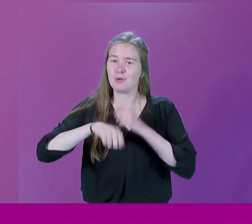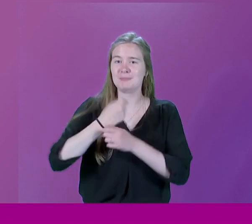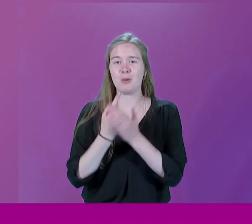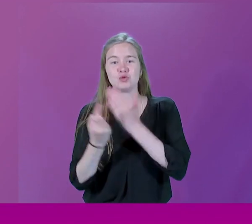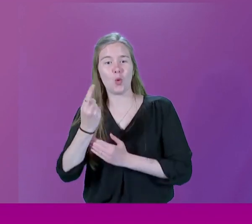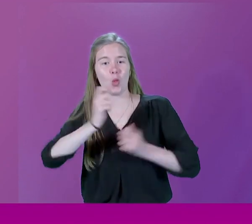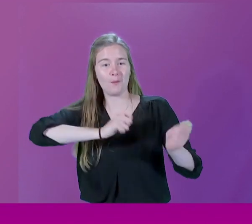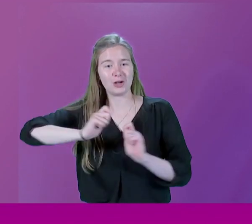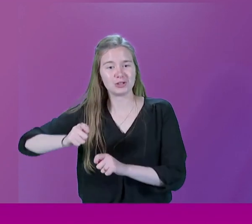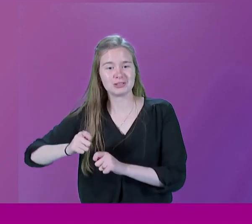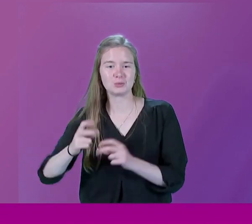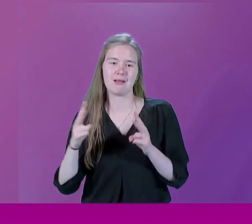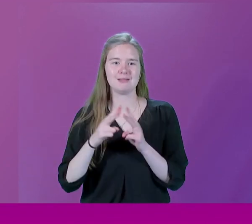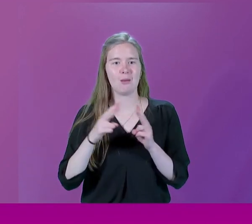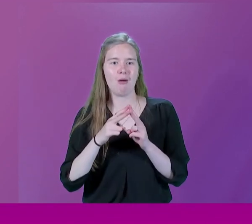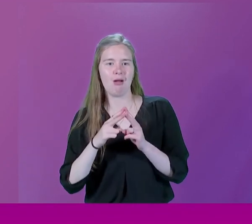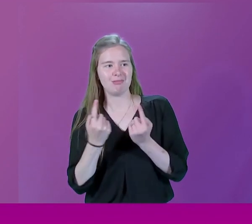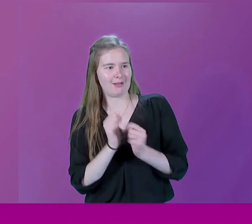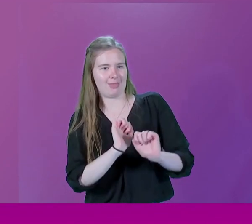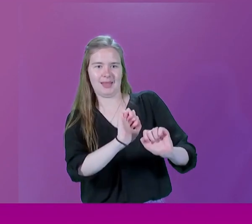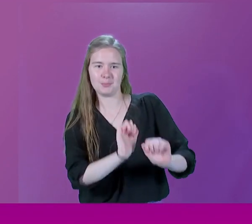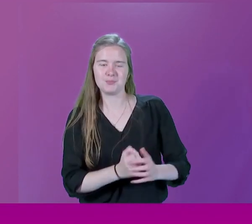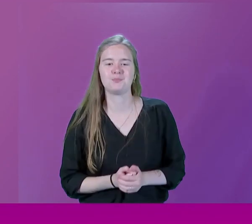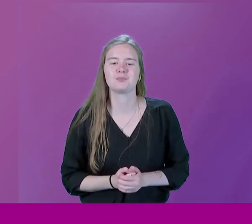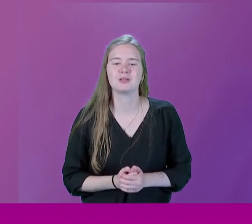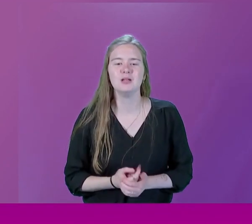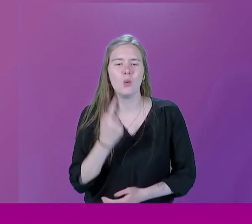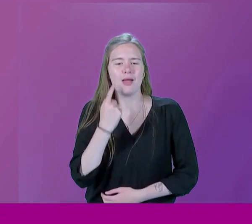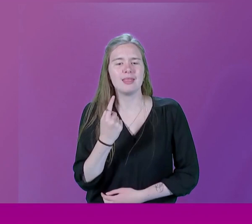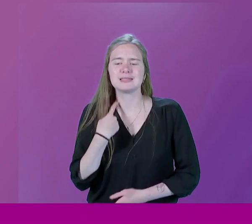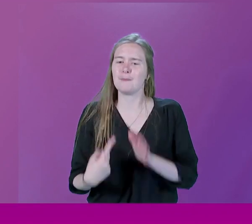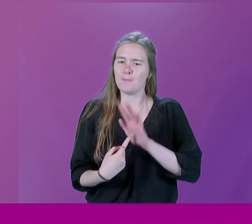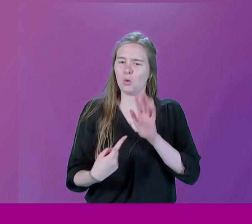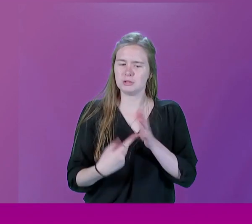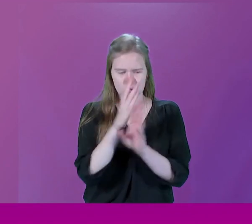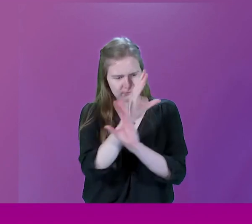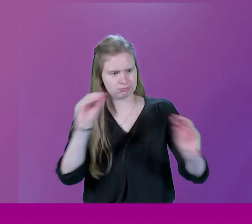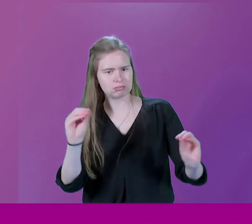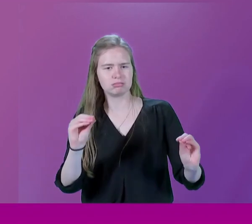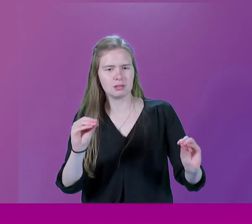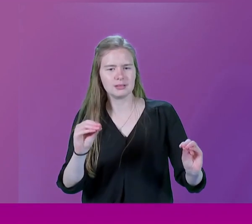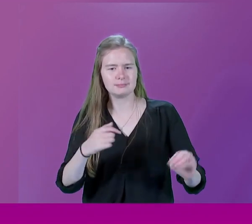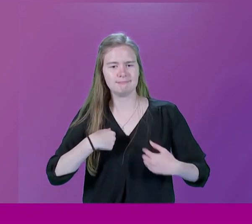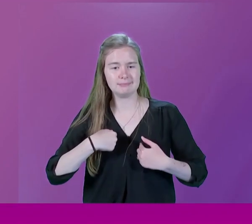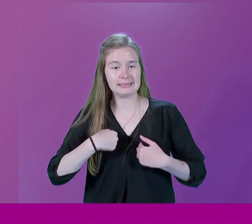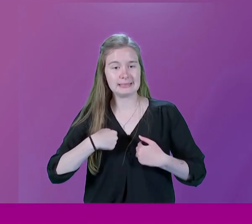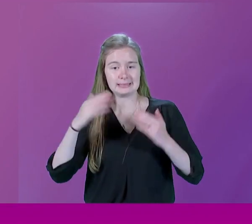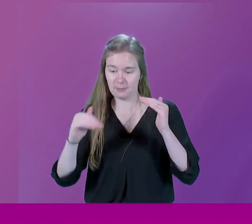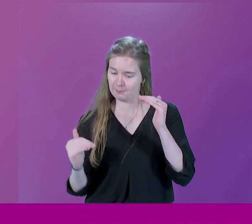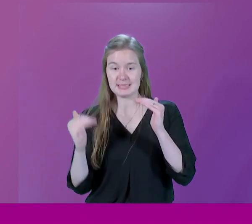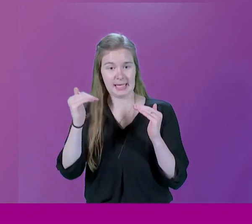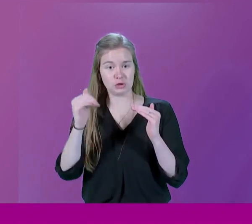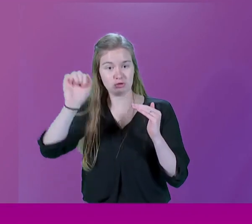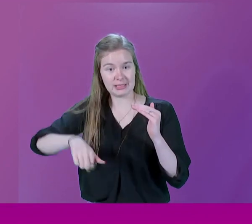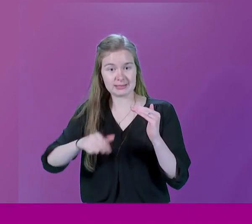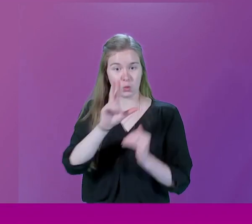solo percussionist. So it was almost like a double whammy for them. So I felt it was important to say something. You know, am I of the standard to